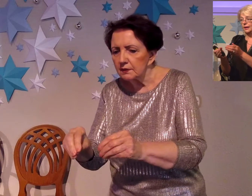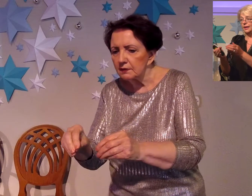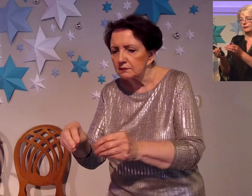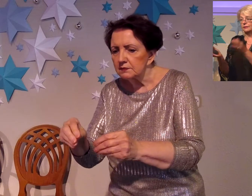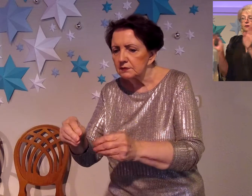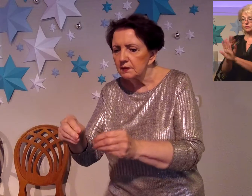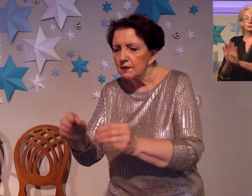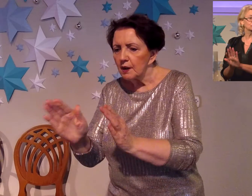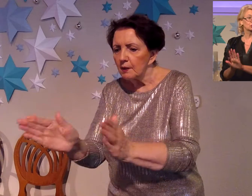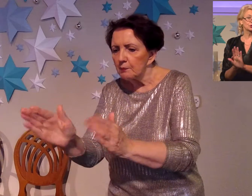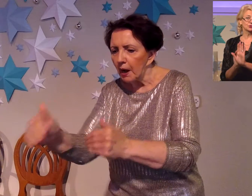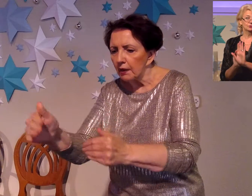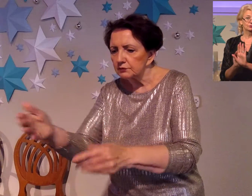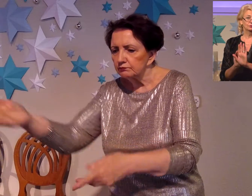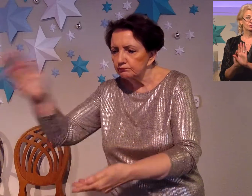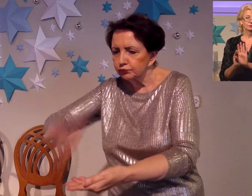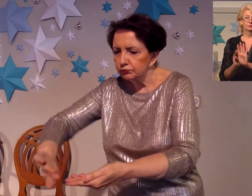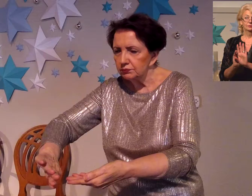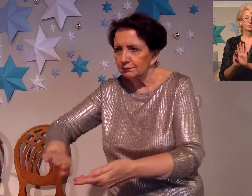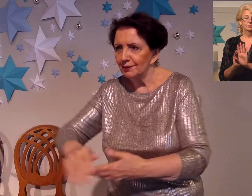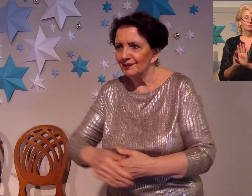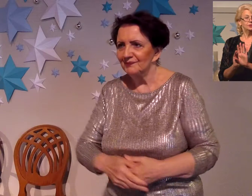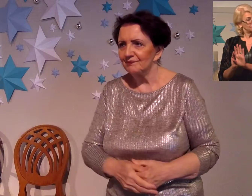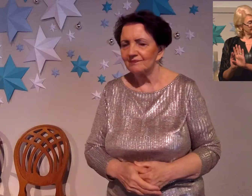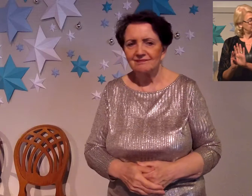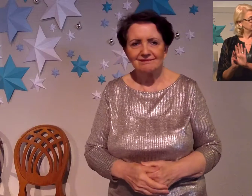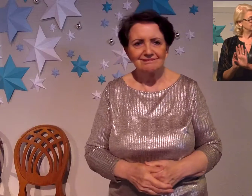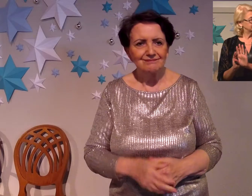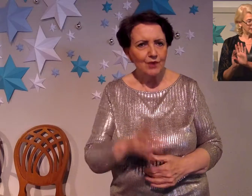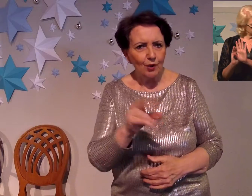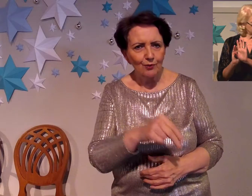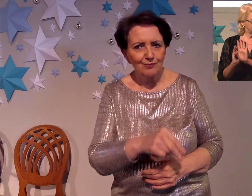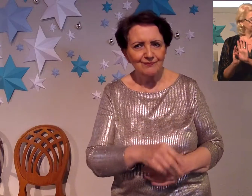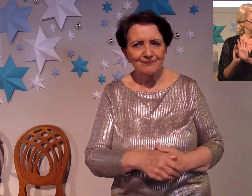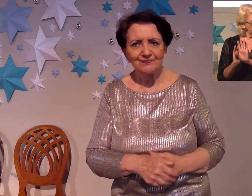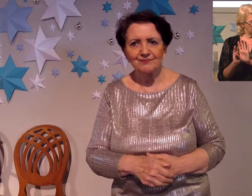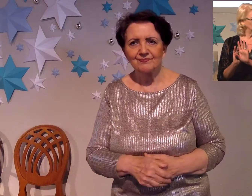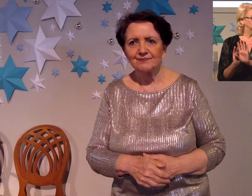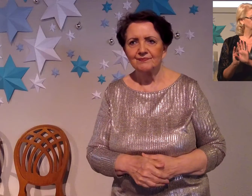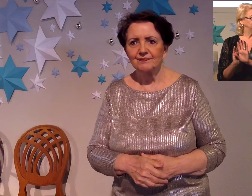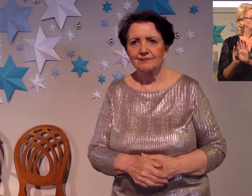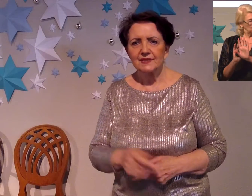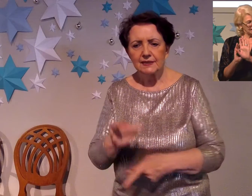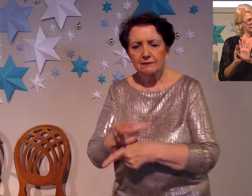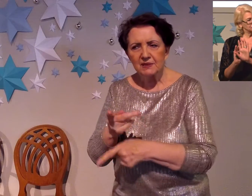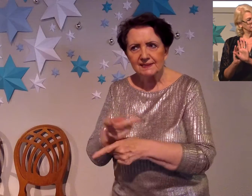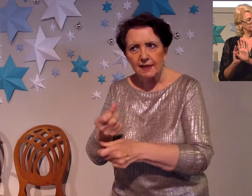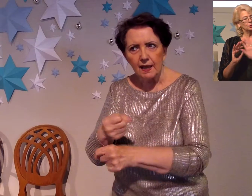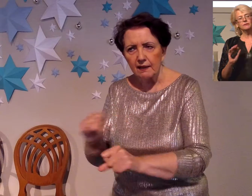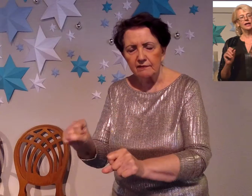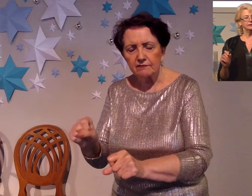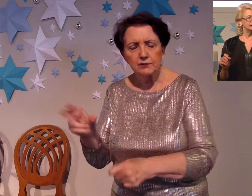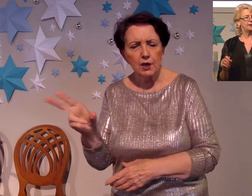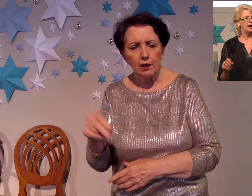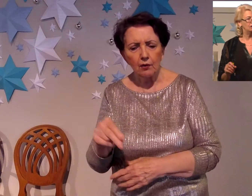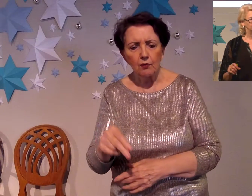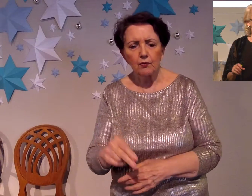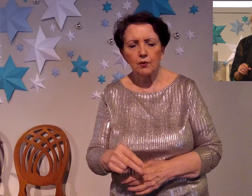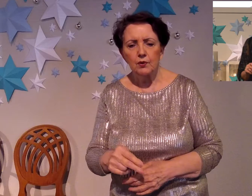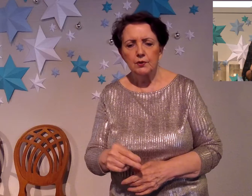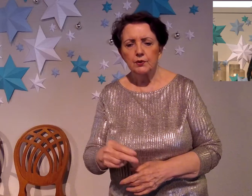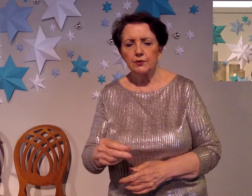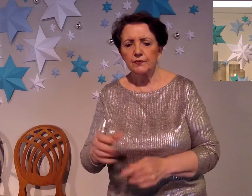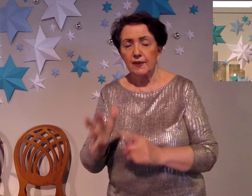wall and cover it with doors. Do you see? To make it safe. No. We actually pull that lamp